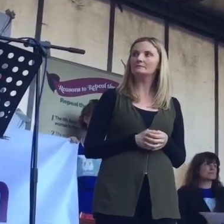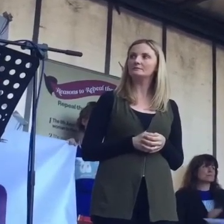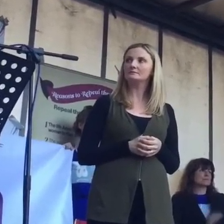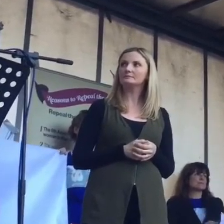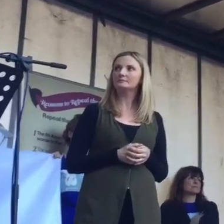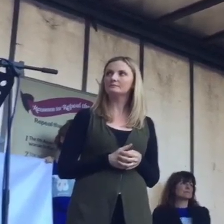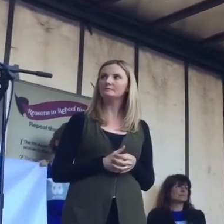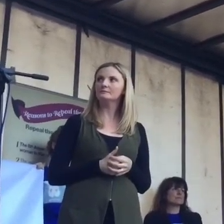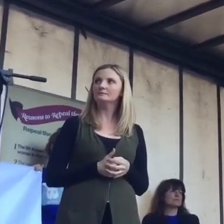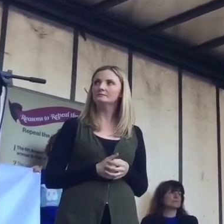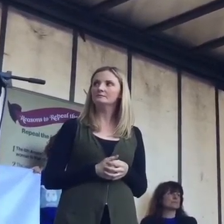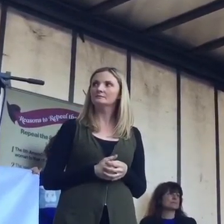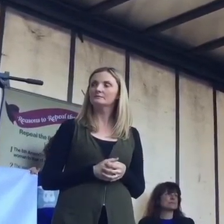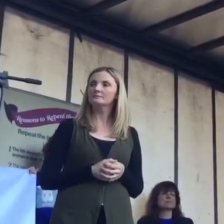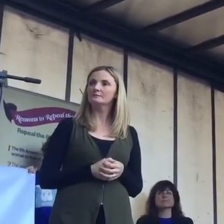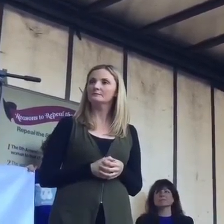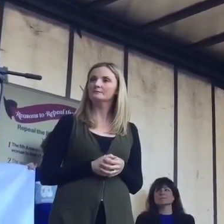Now,